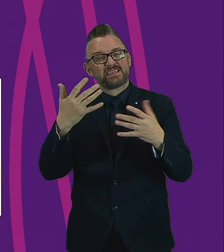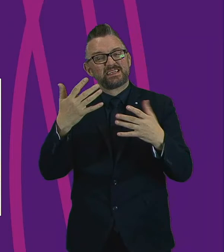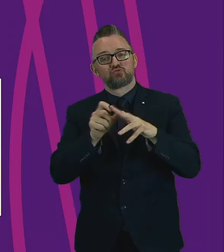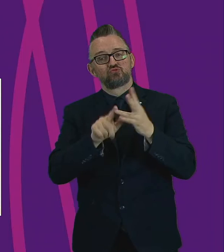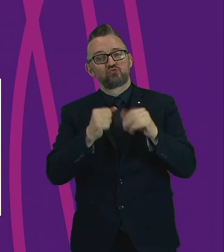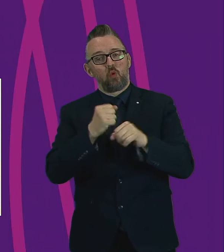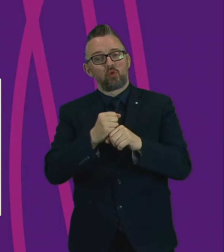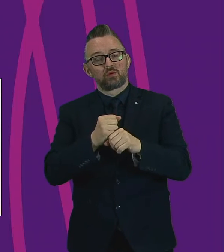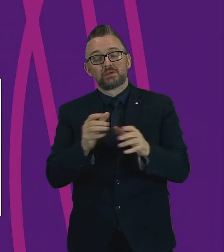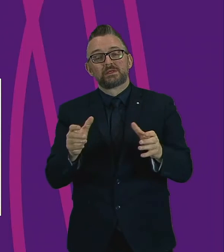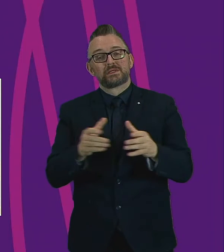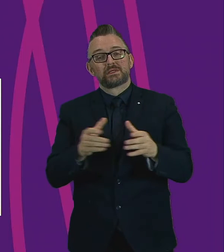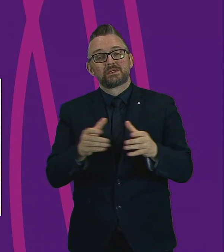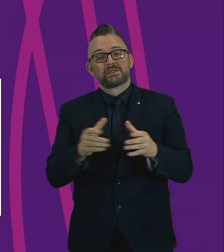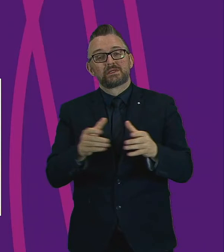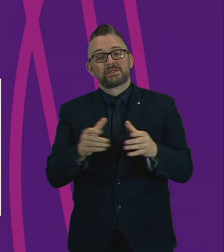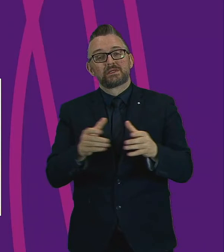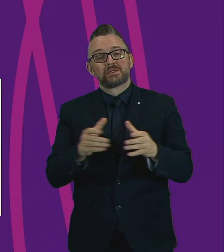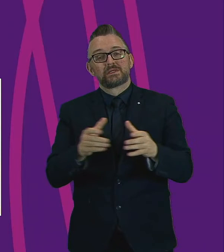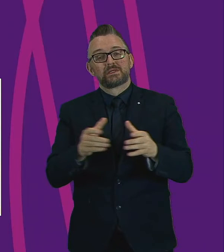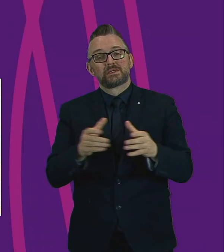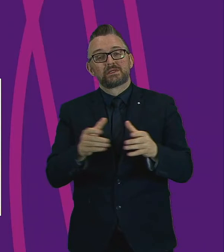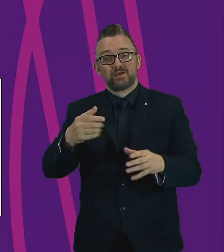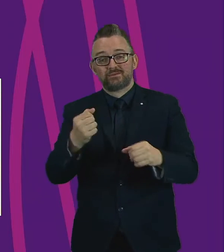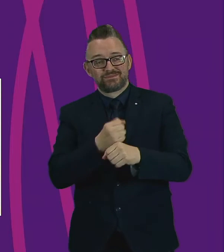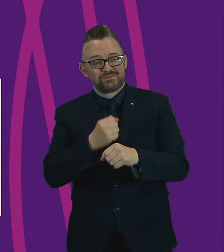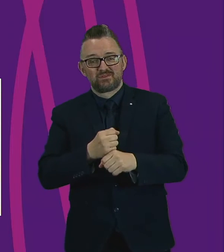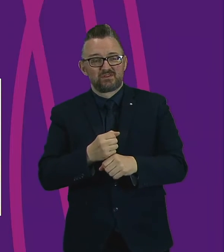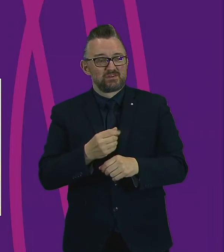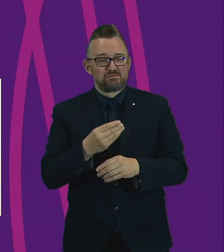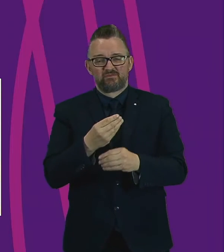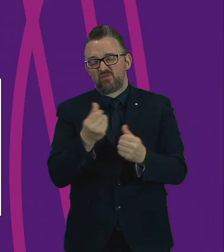brewery in my constituency with a handful